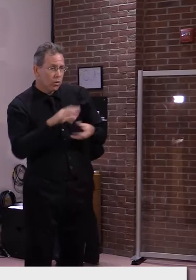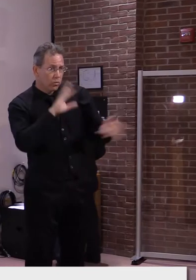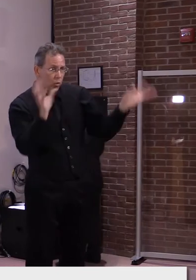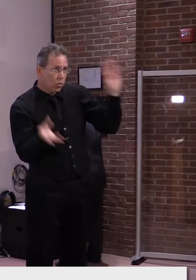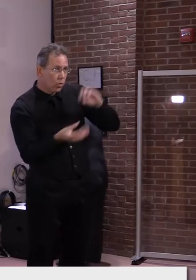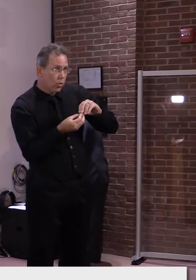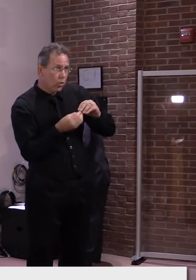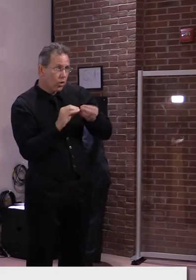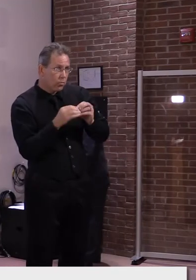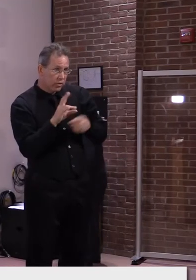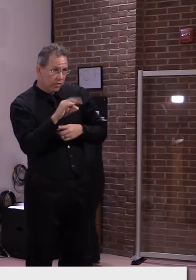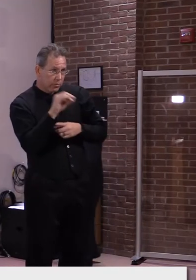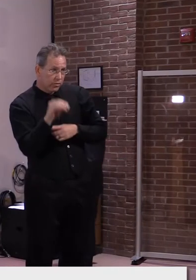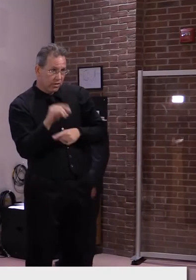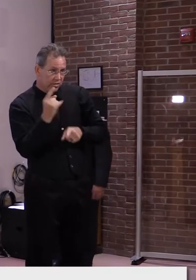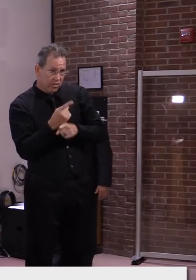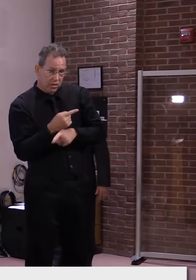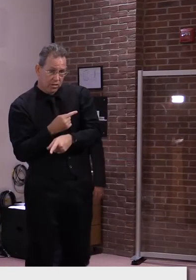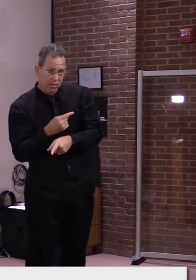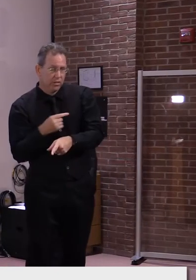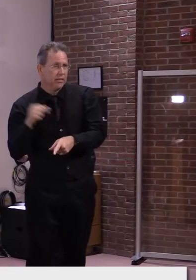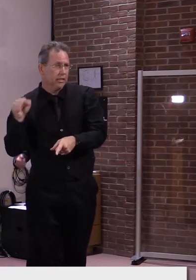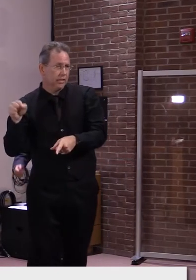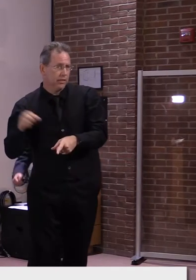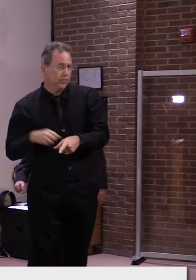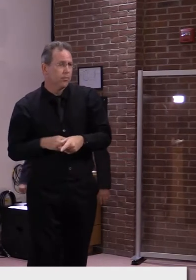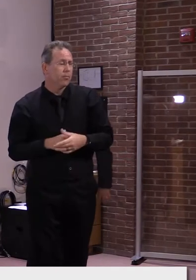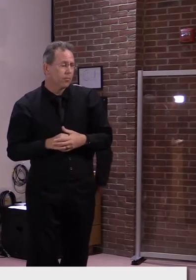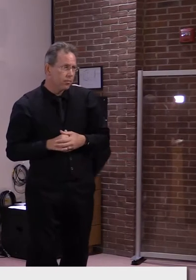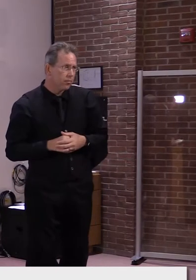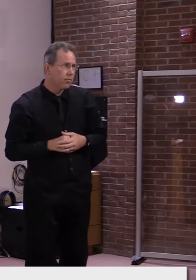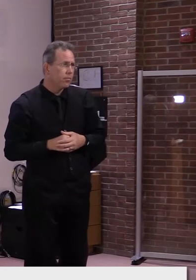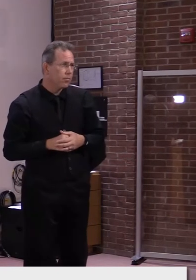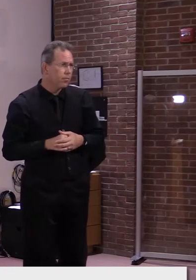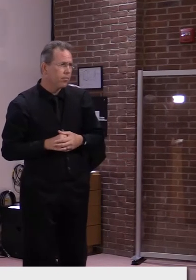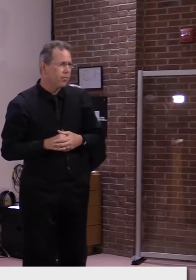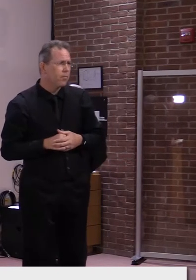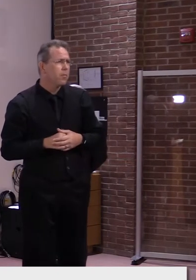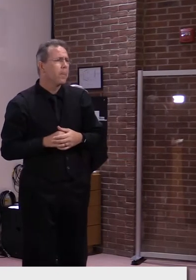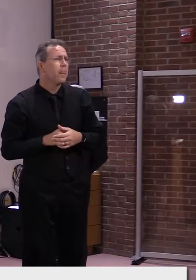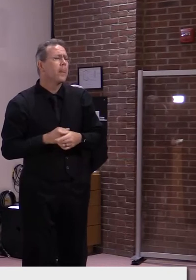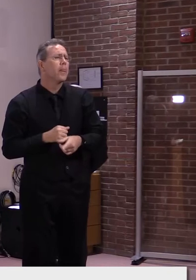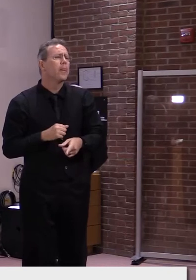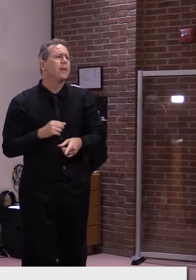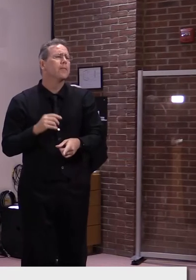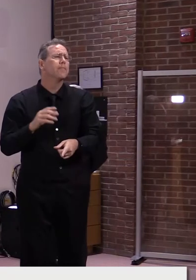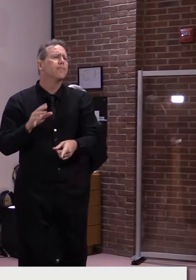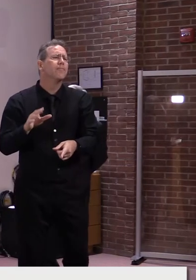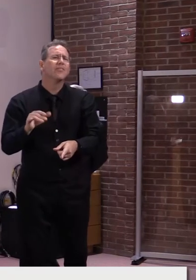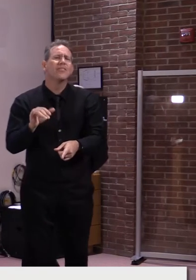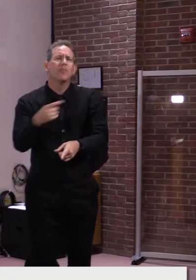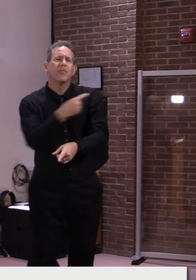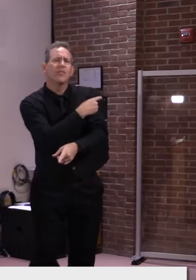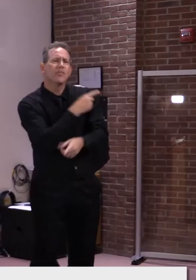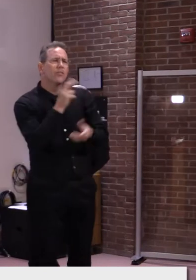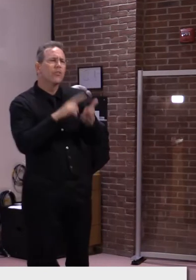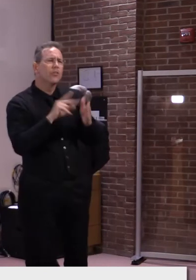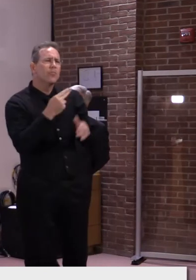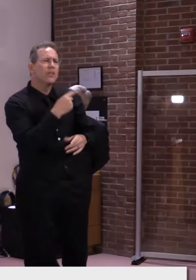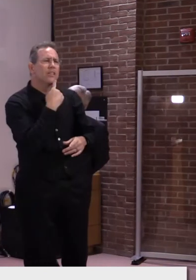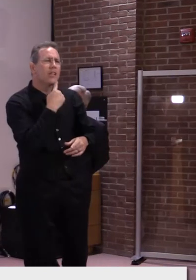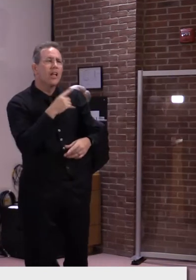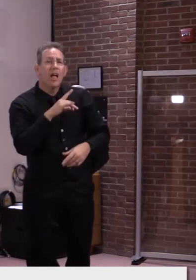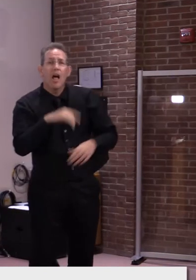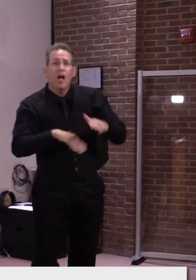Right. Well, it seems like Secretary Smith was saying, in getting to that 80% number, there was more scrutiny. So should there have been more scrutiny